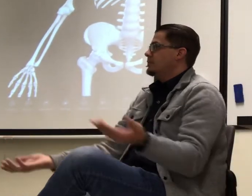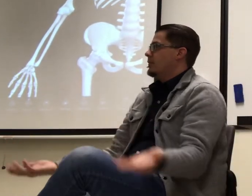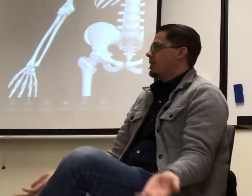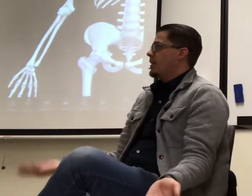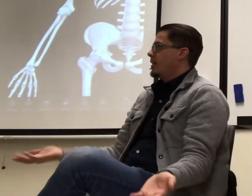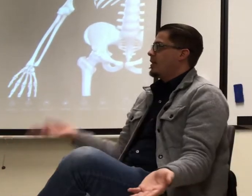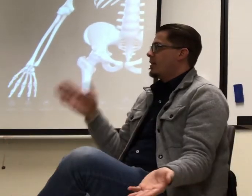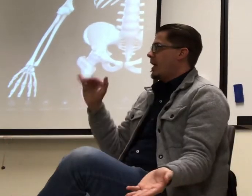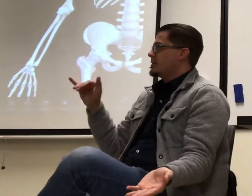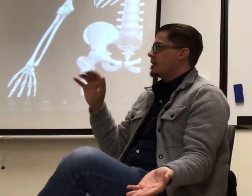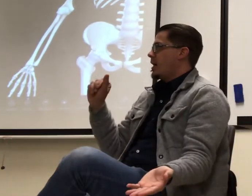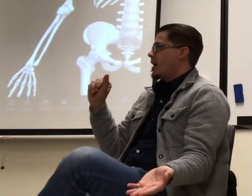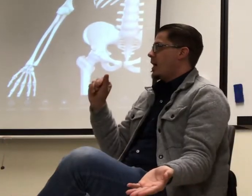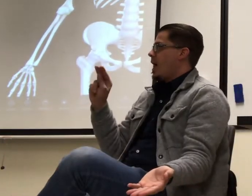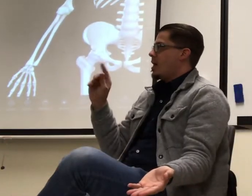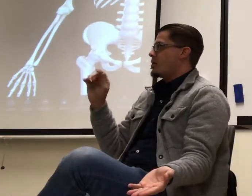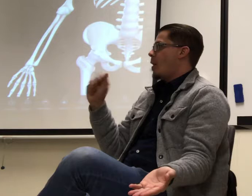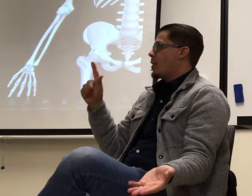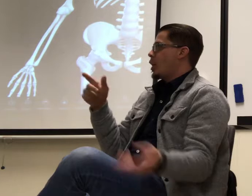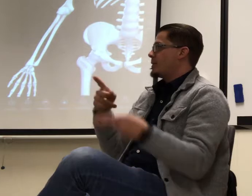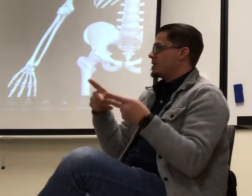It's prone to rupture,